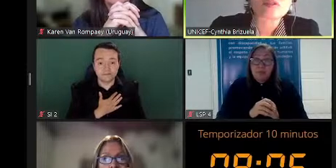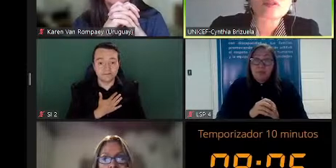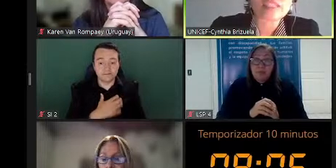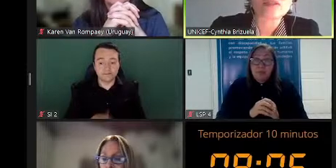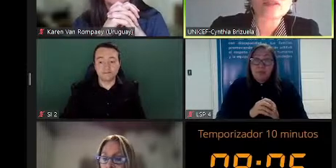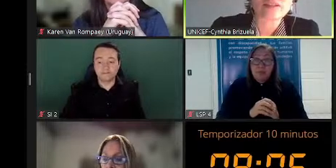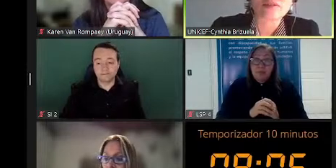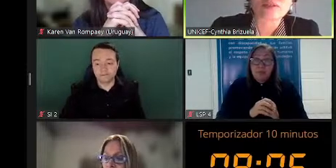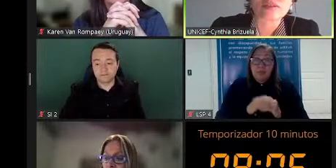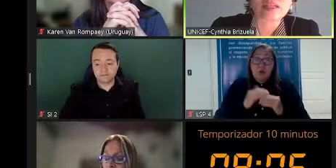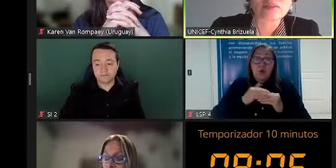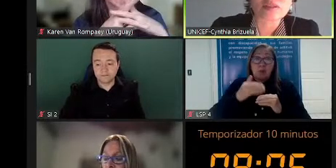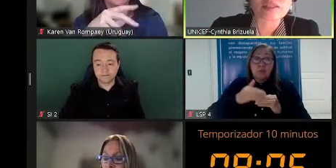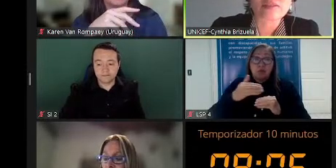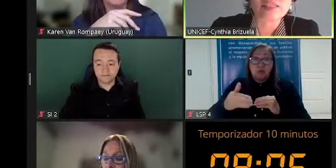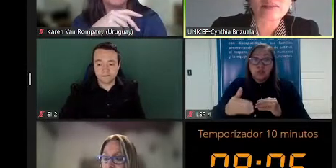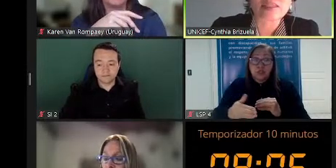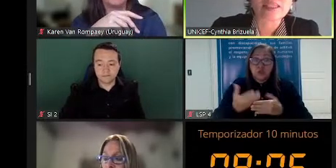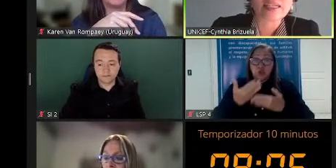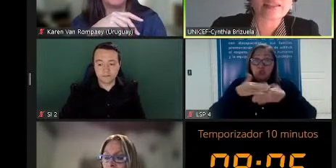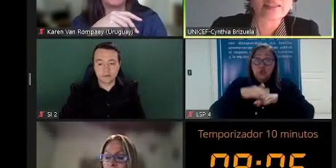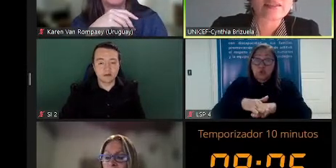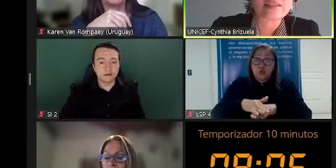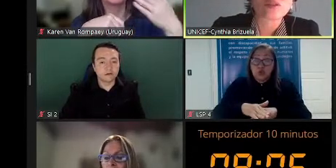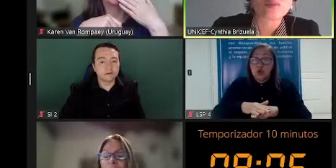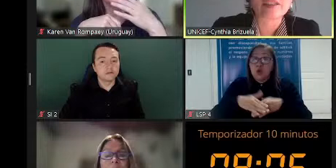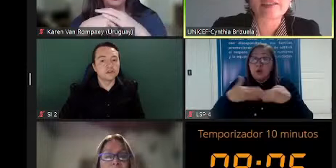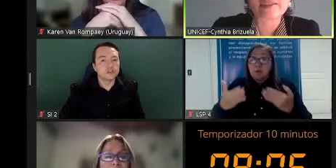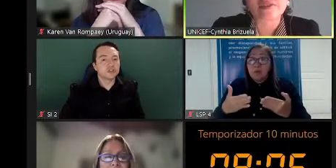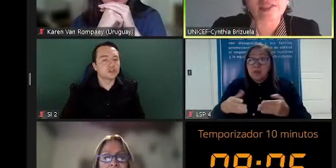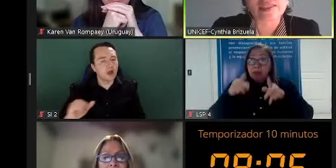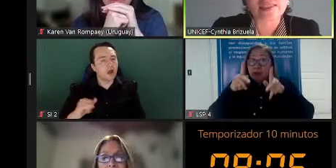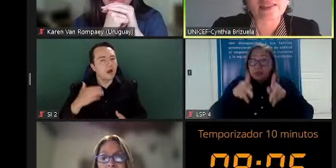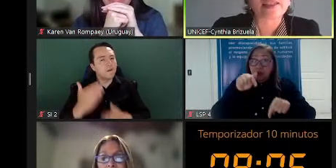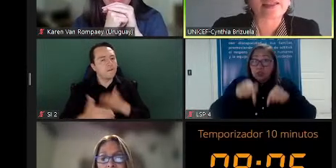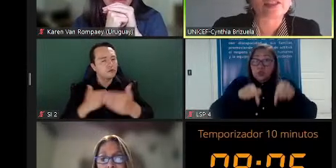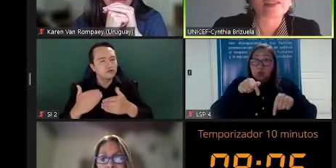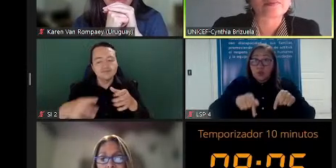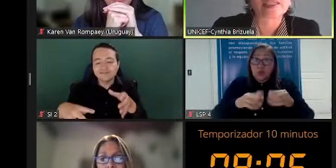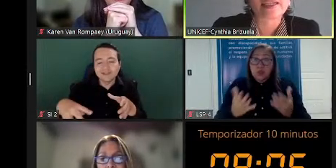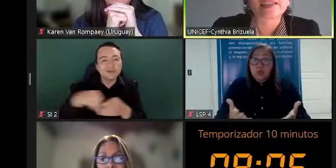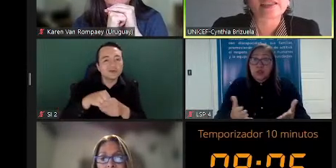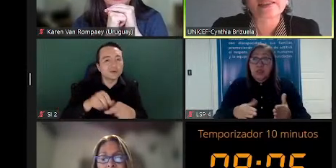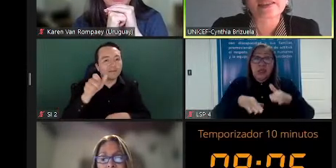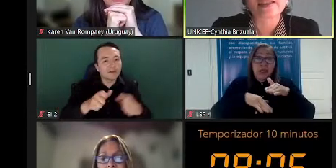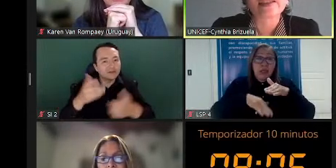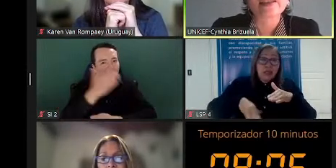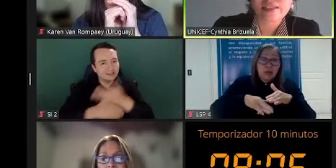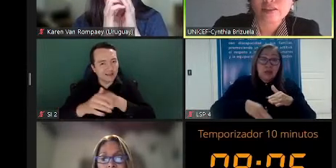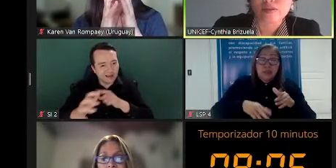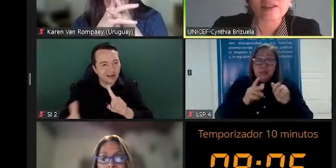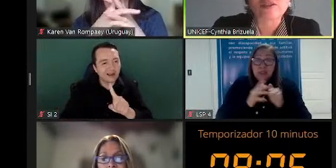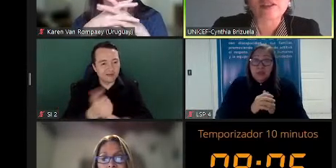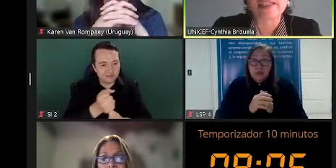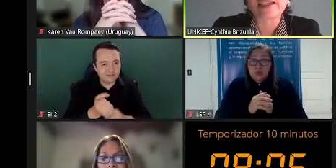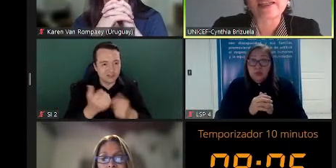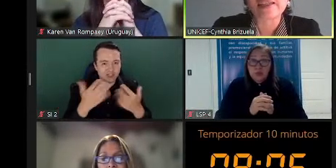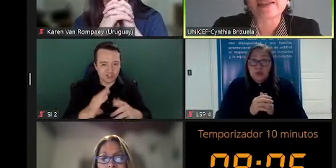talk about the inclusion processes of persons with disability i take this phrase by